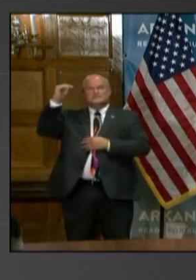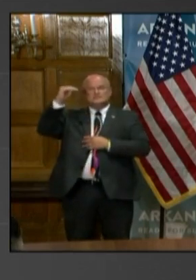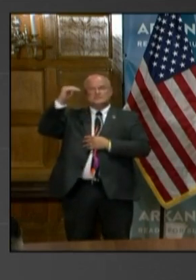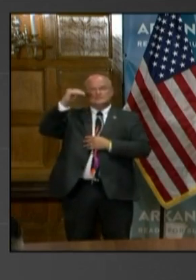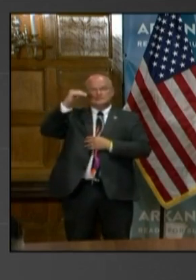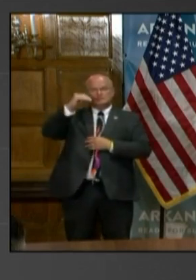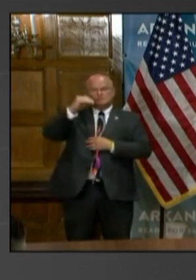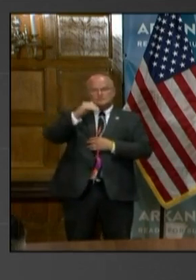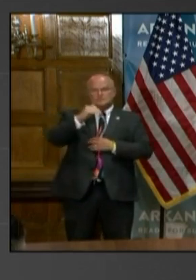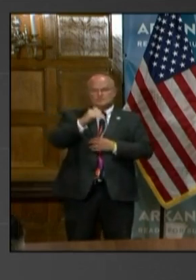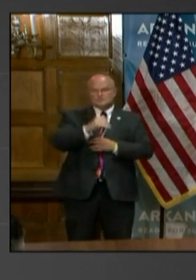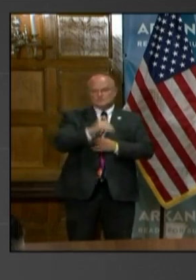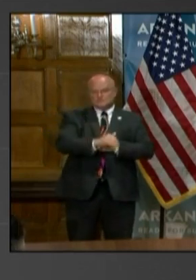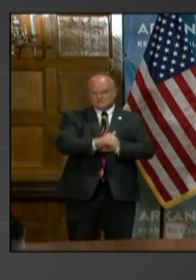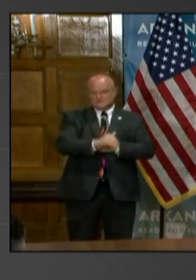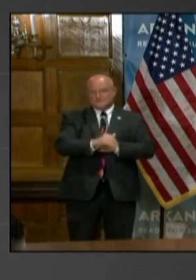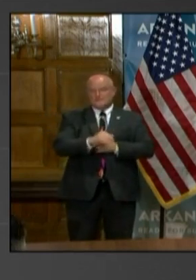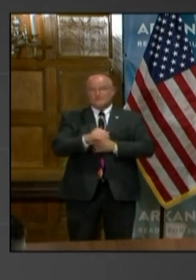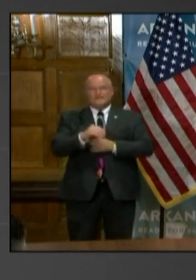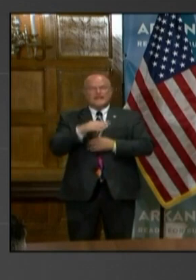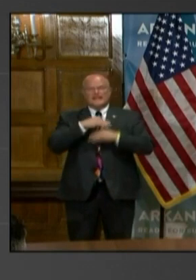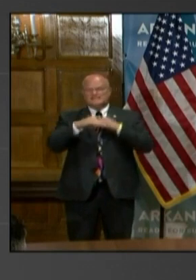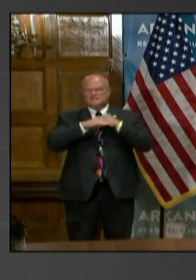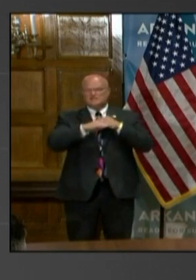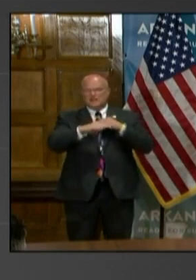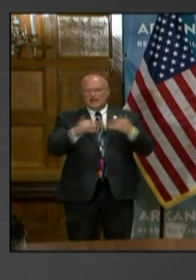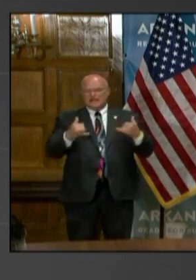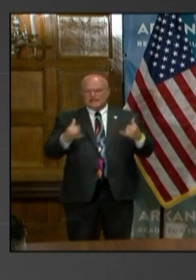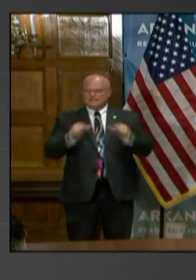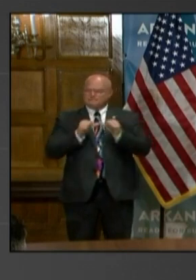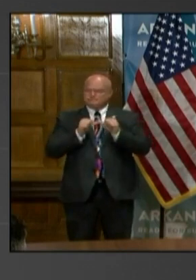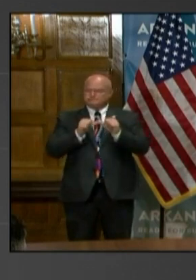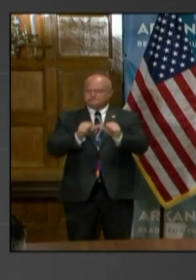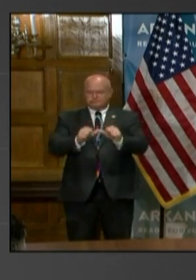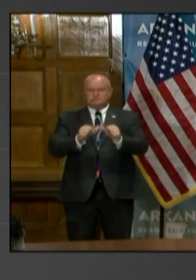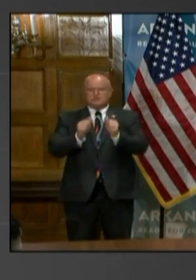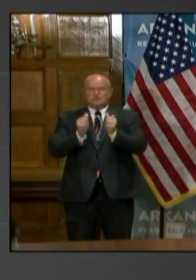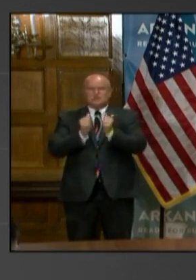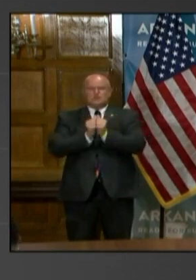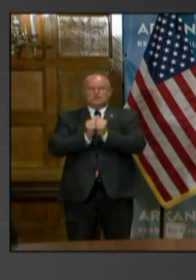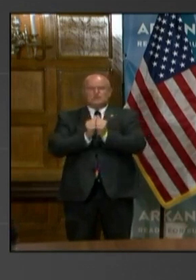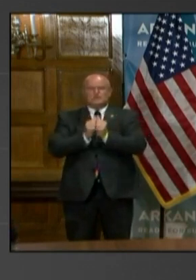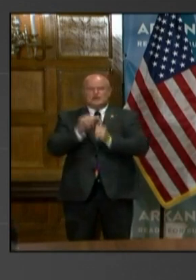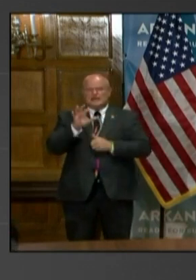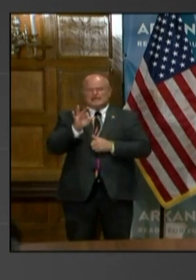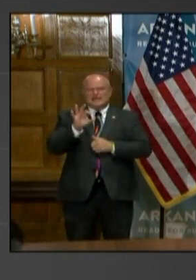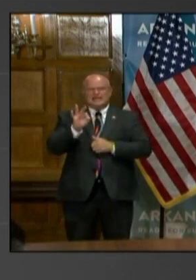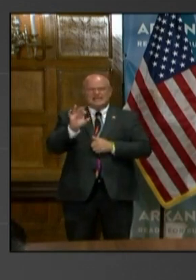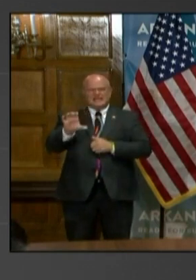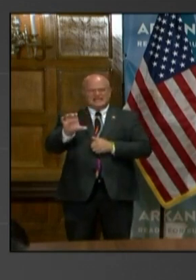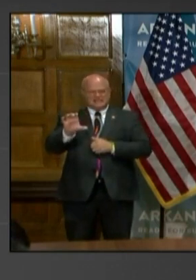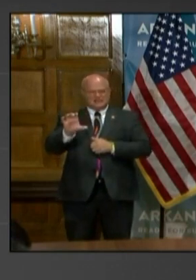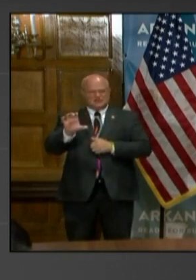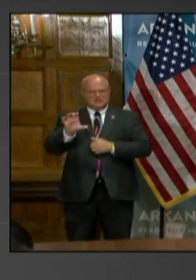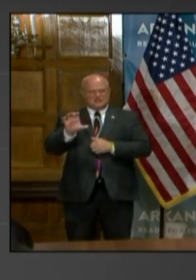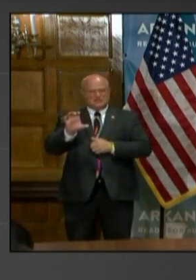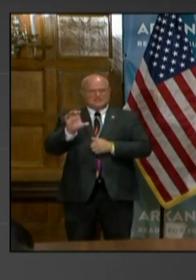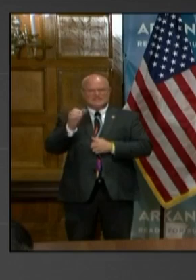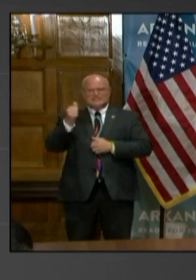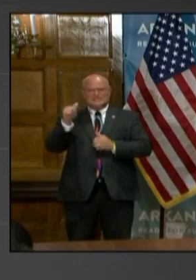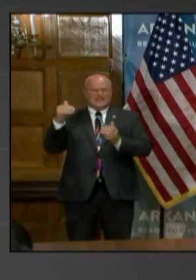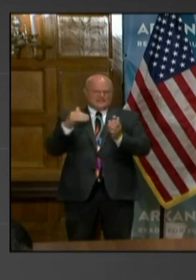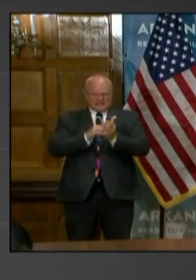continually on being reduced. And it's flat now, very consistent, about 9,900 or close